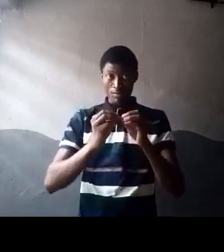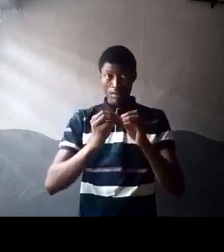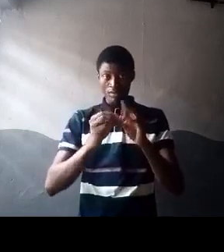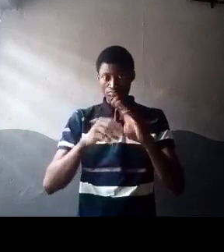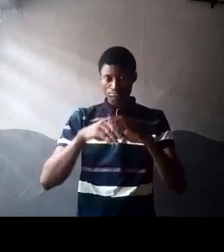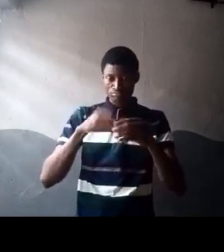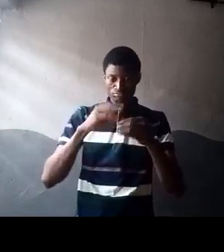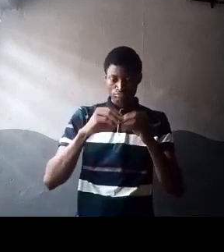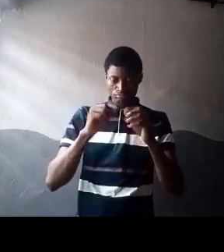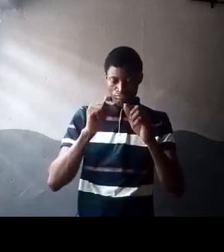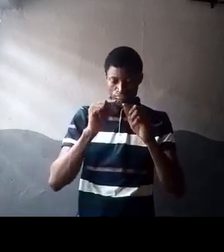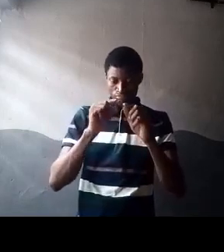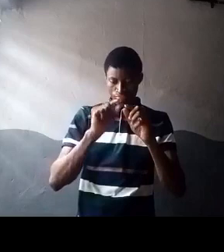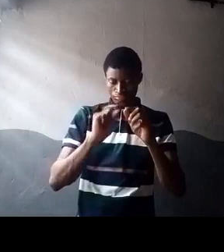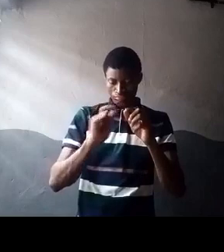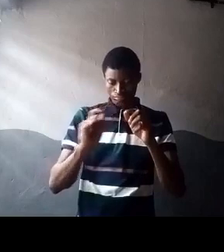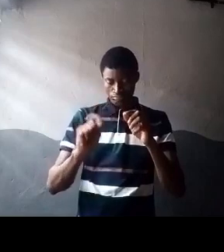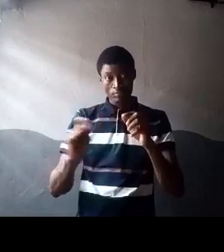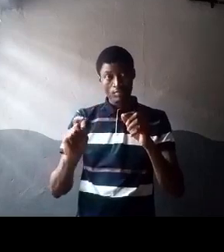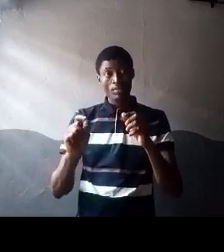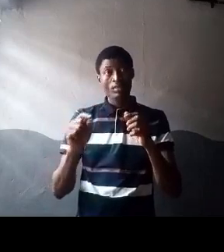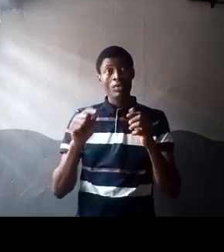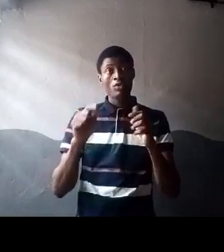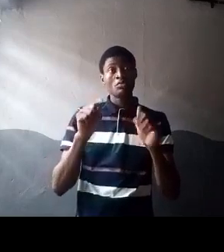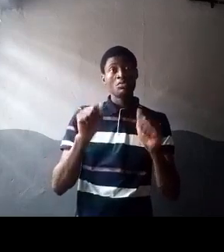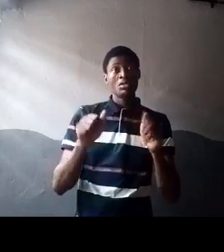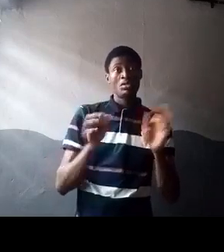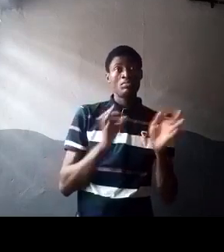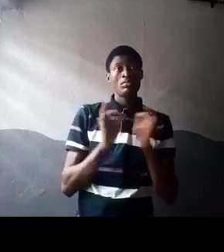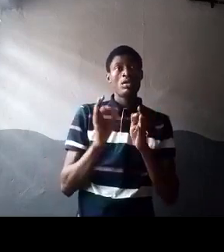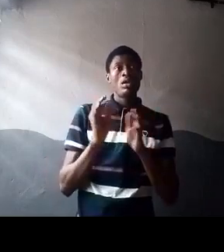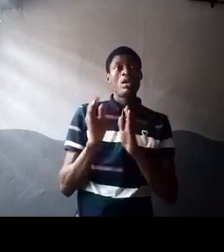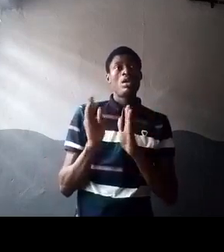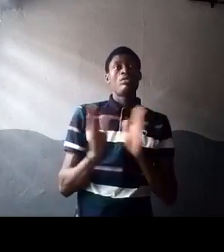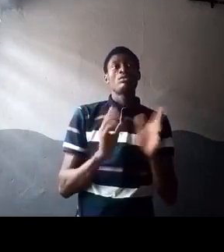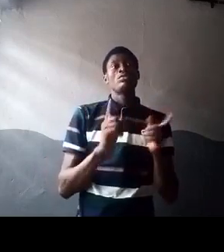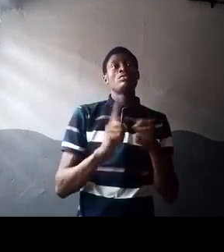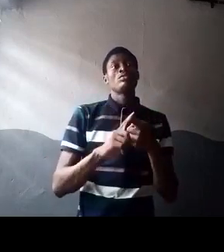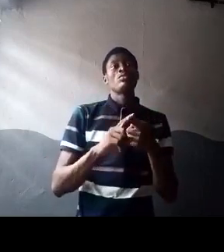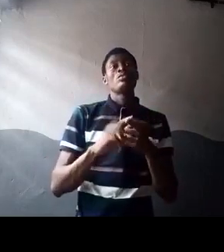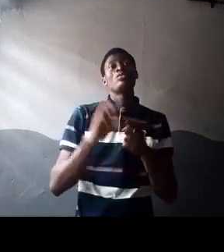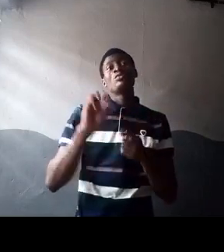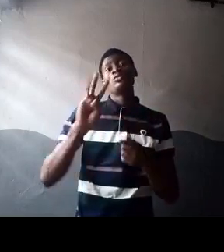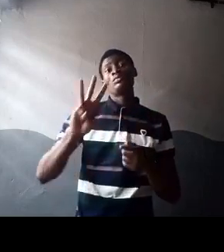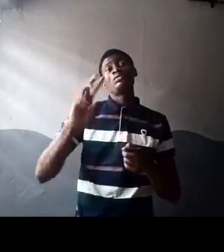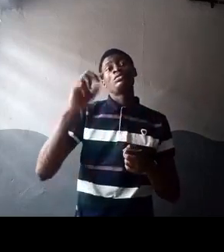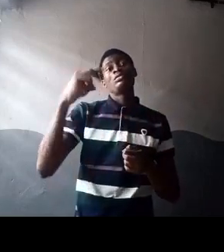right? You can say, according to the World Health Organization,